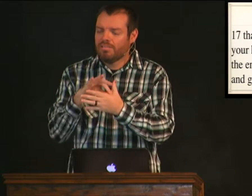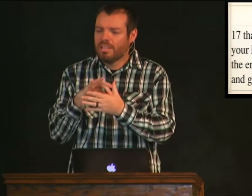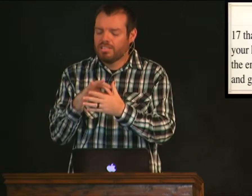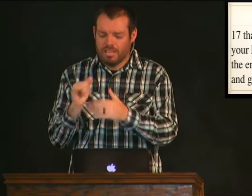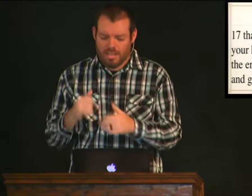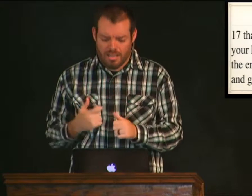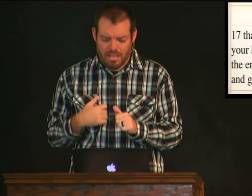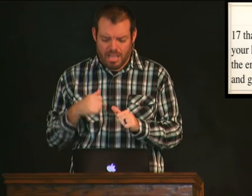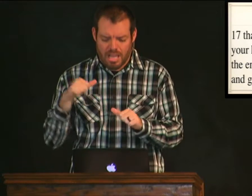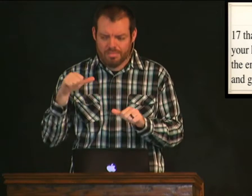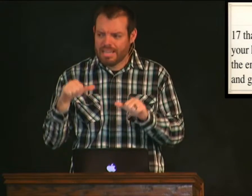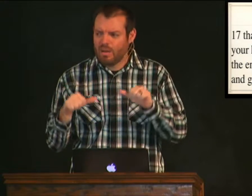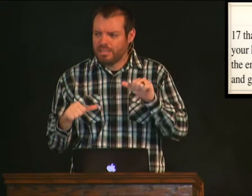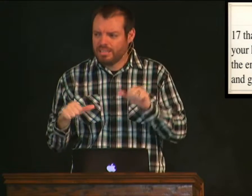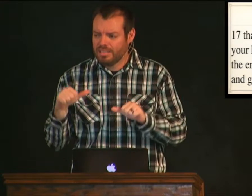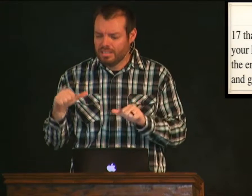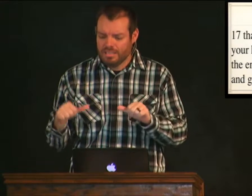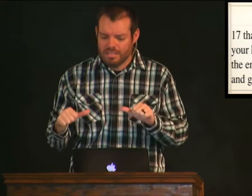Sometimes the flesh is like,